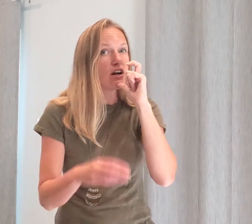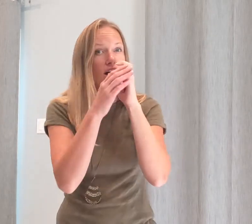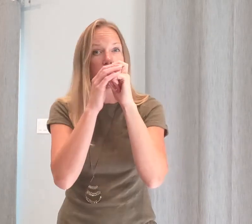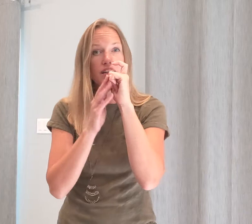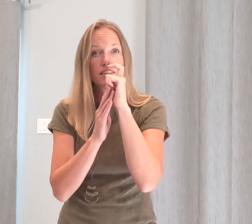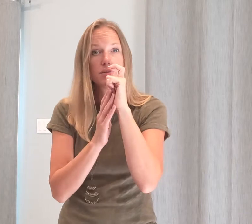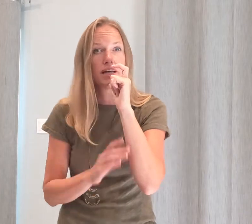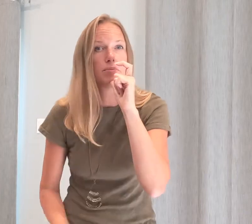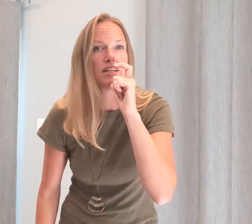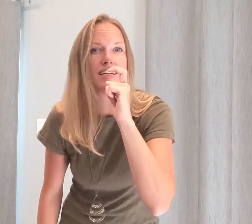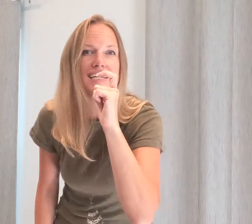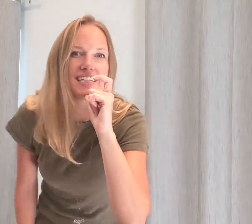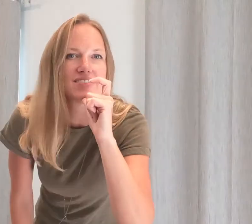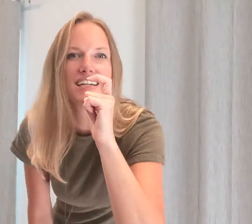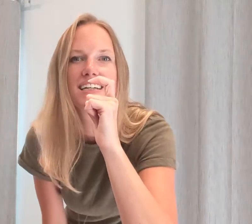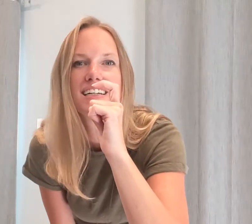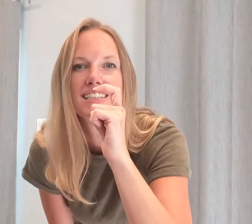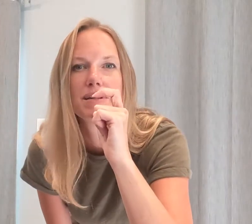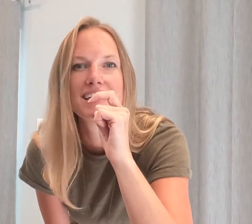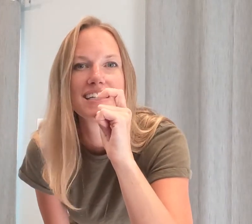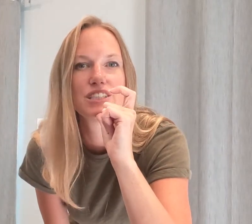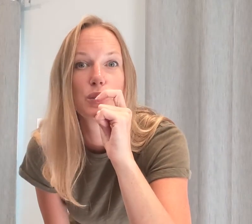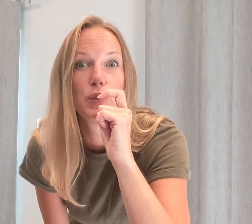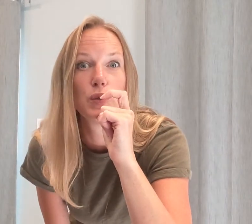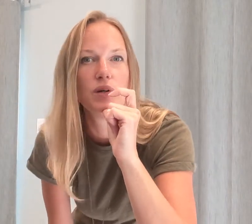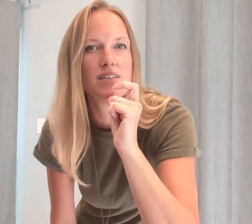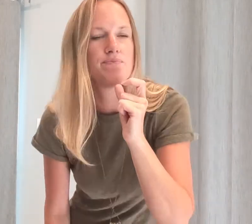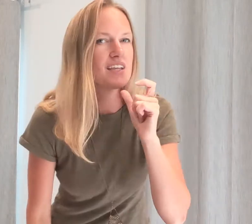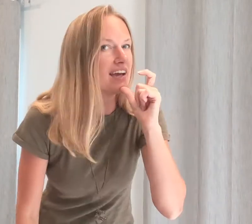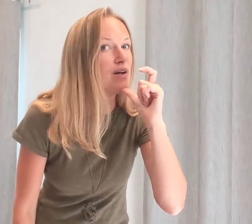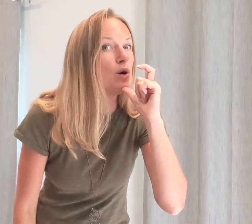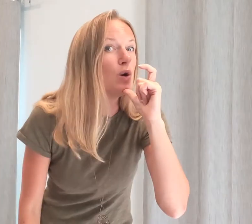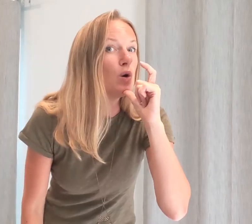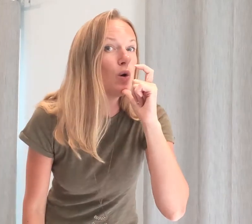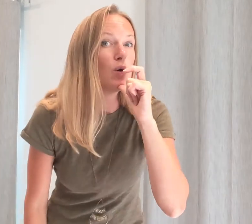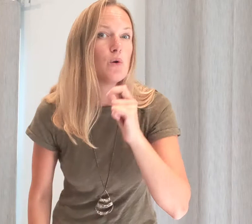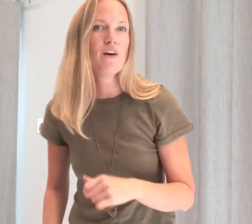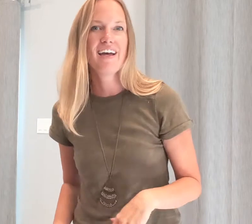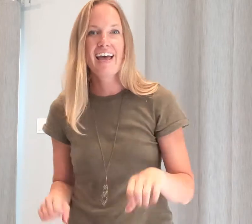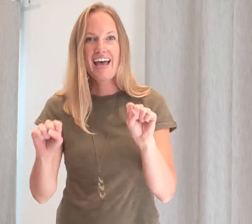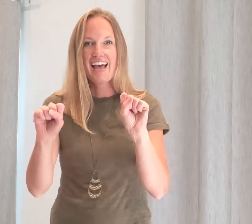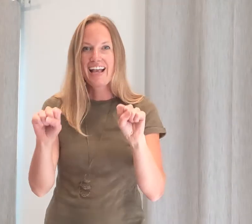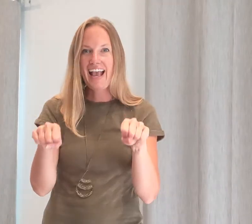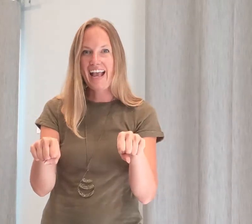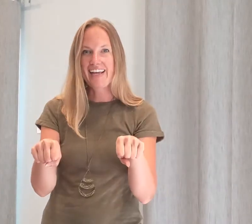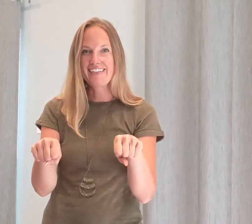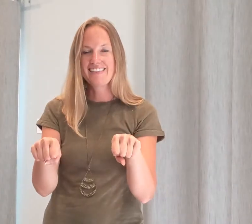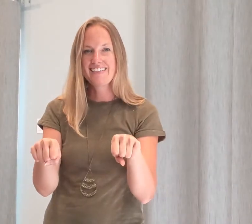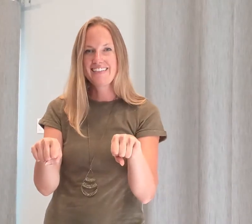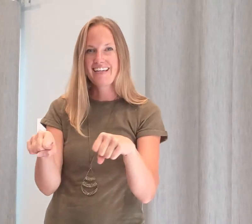other fingers are bent, but your index finger is bent like this. Who, okay, who can,